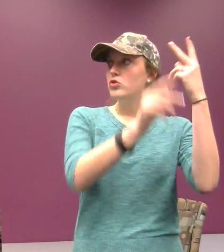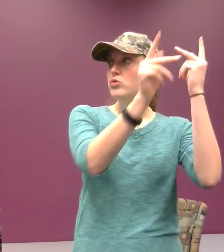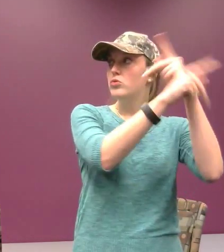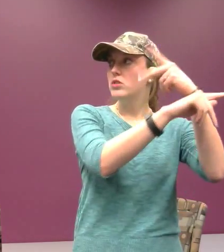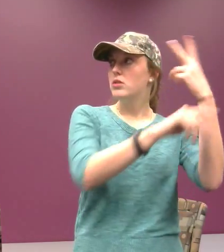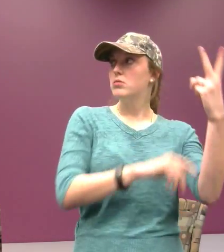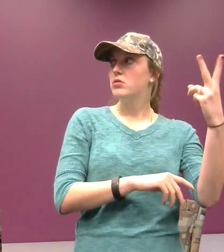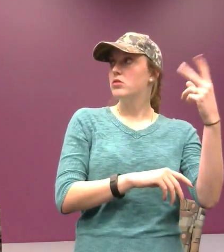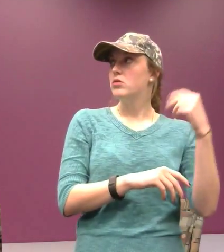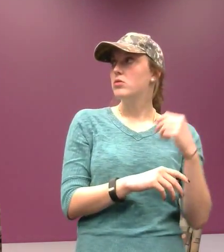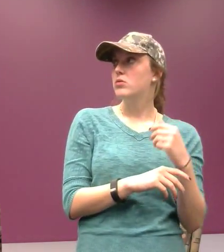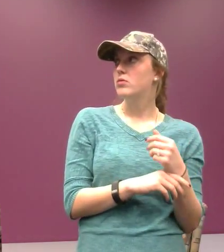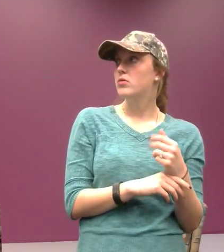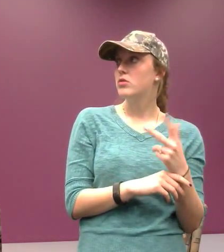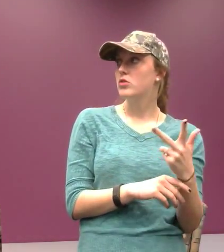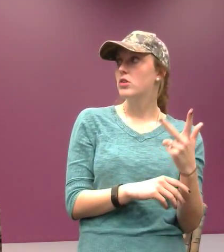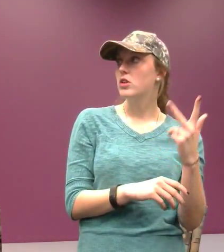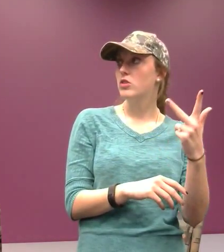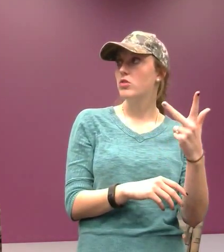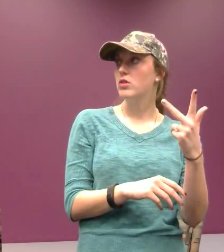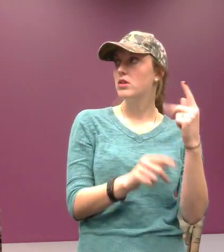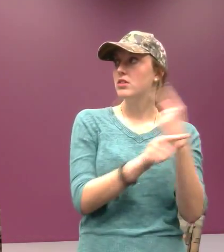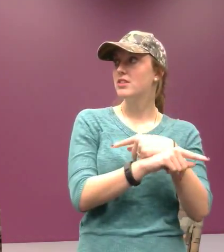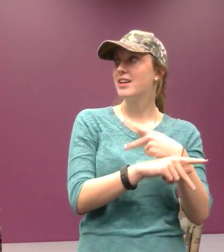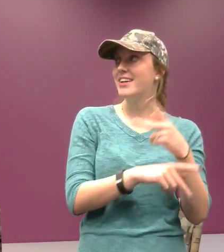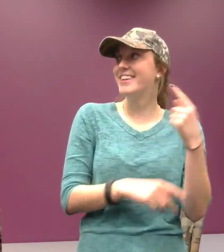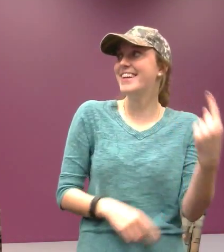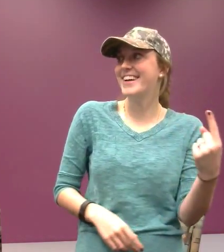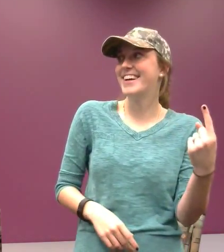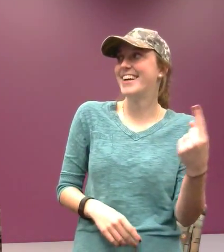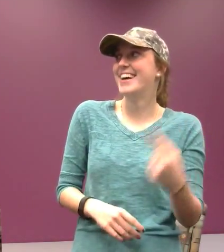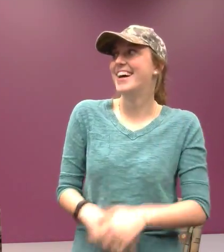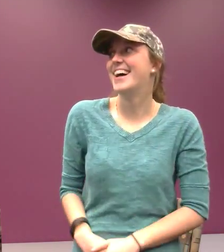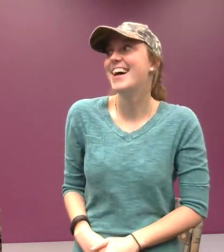1. So now all of the numbers used here are prime numbers.